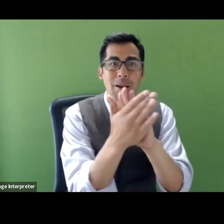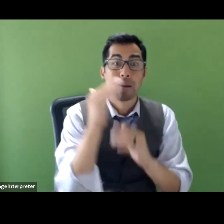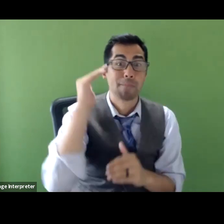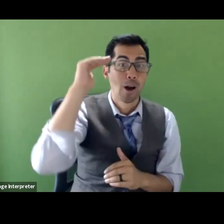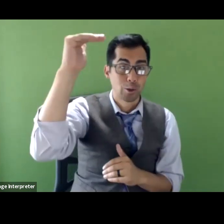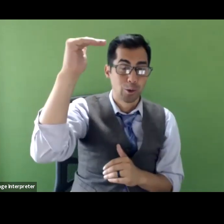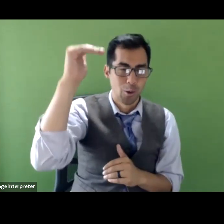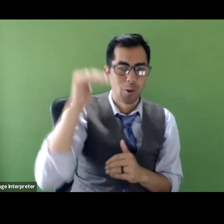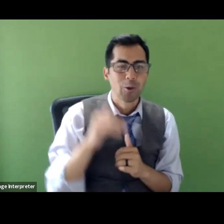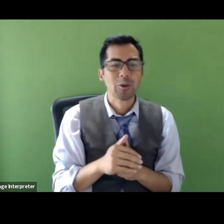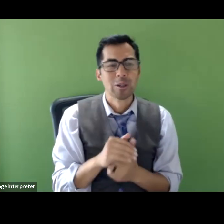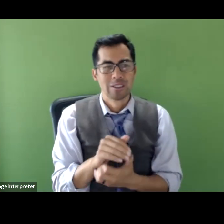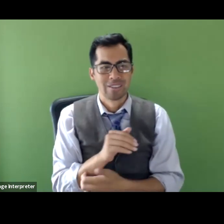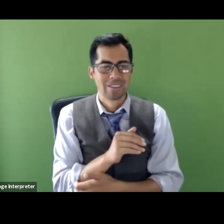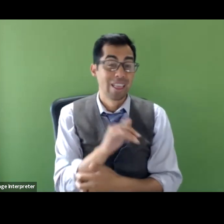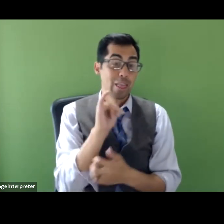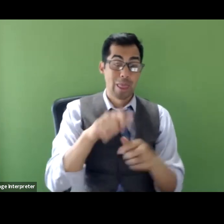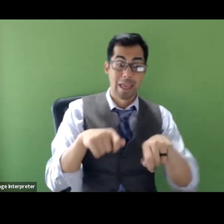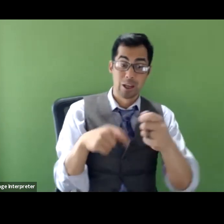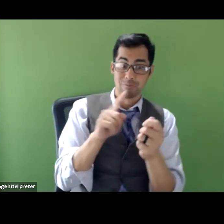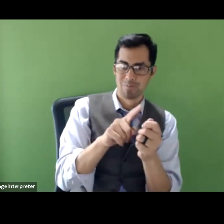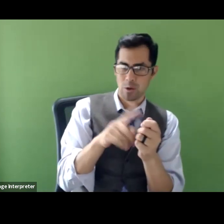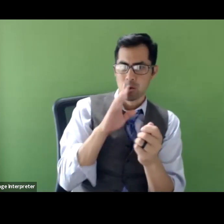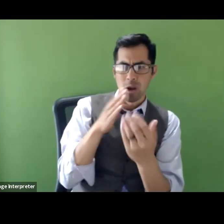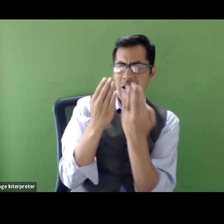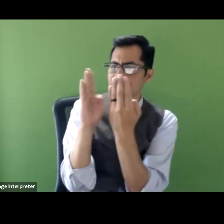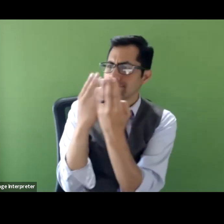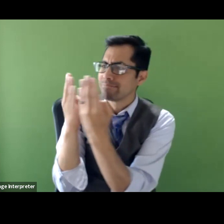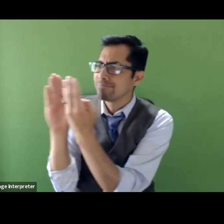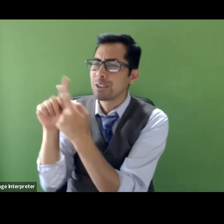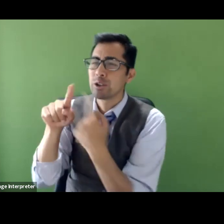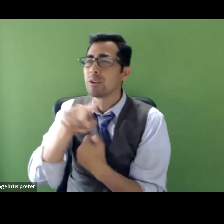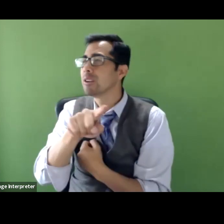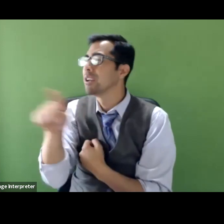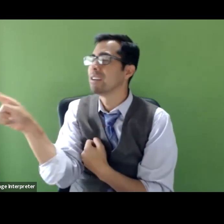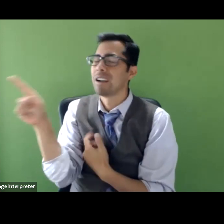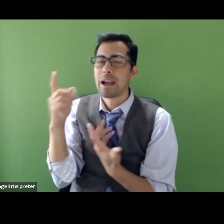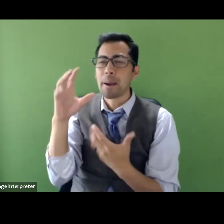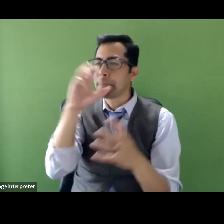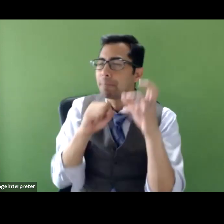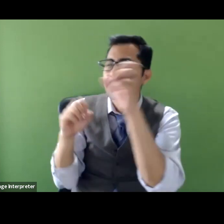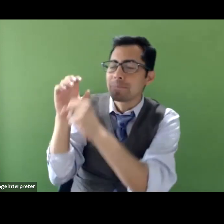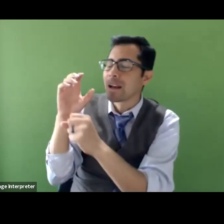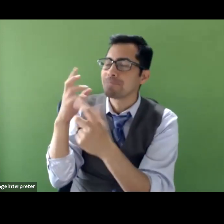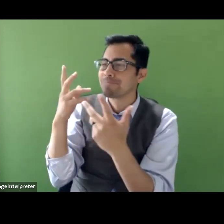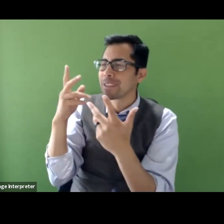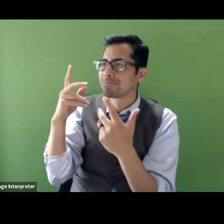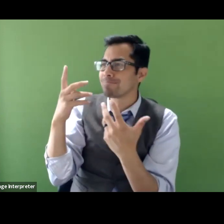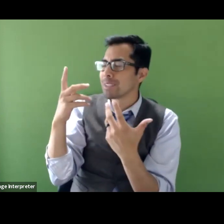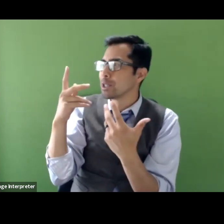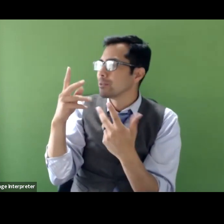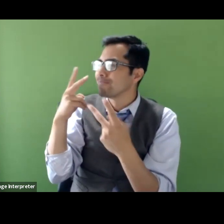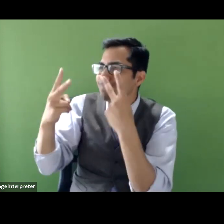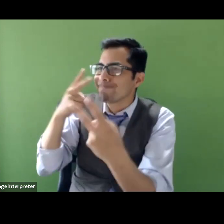I believed, would unlock the mysteries of the world to me. What I didn't know then was that it would unlock the